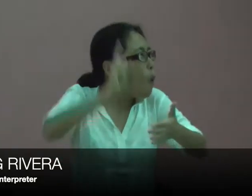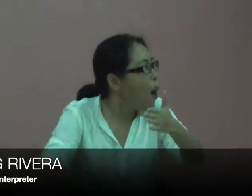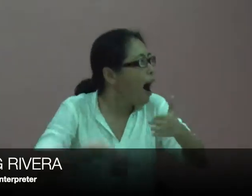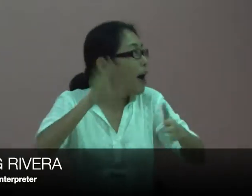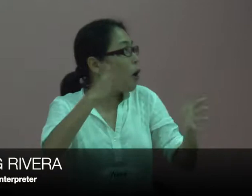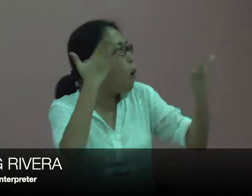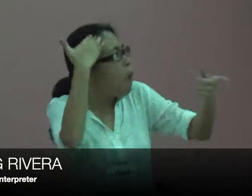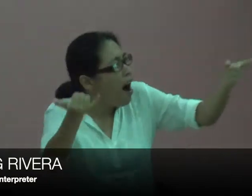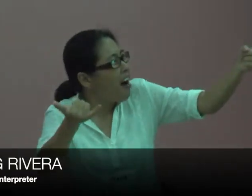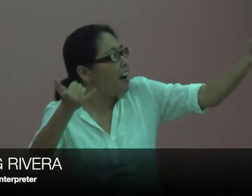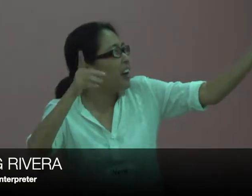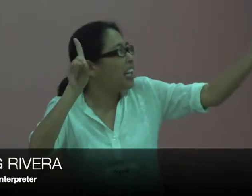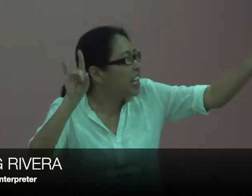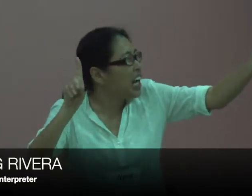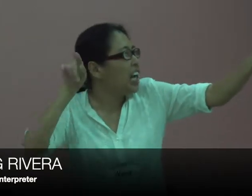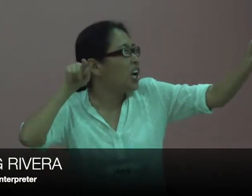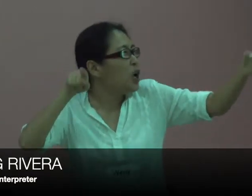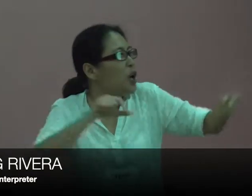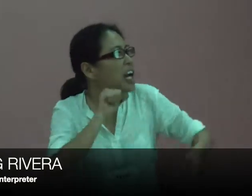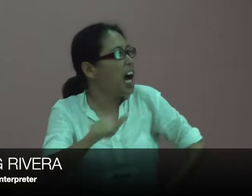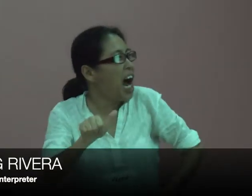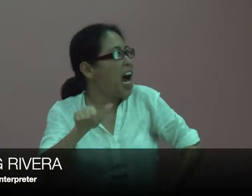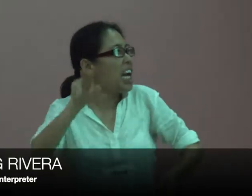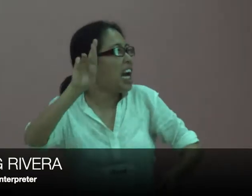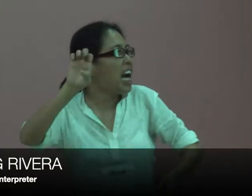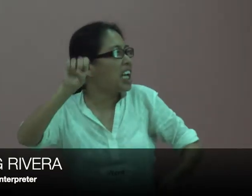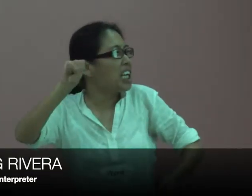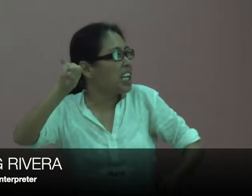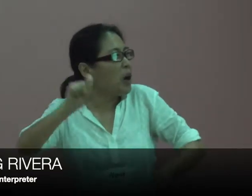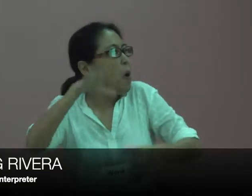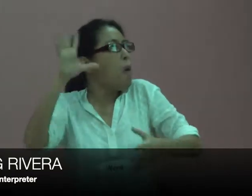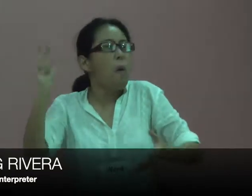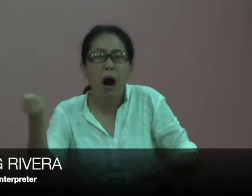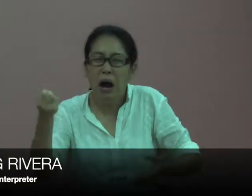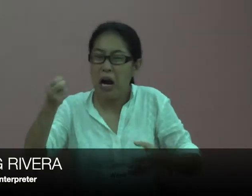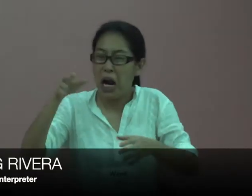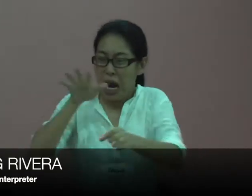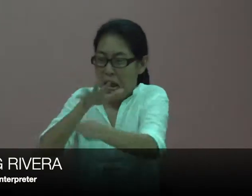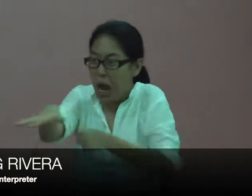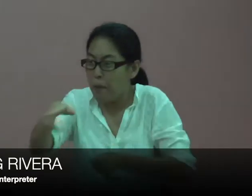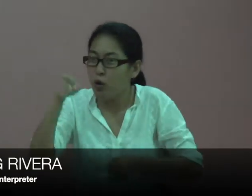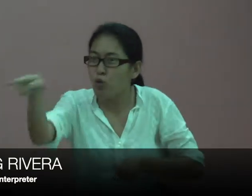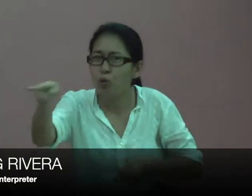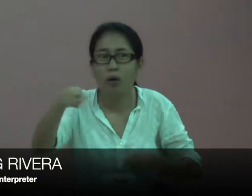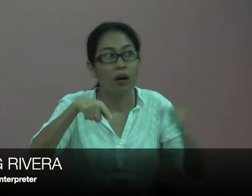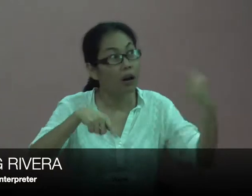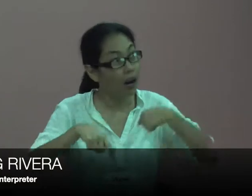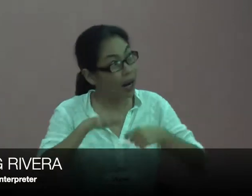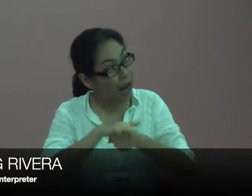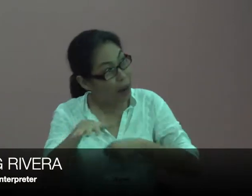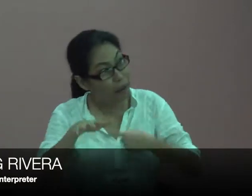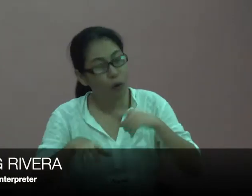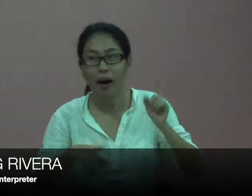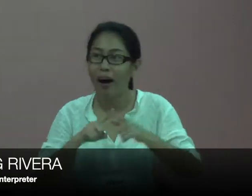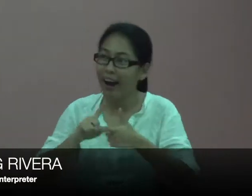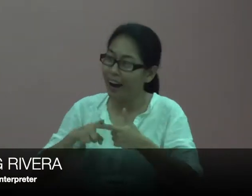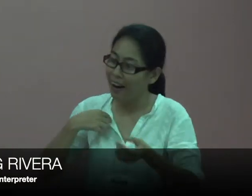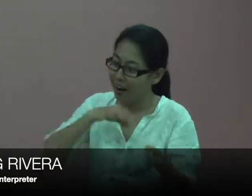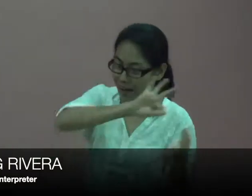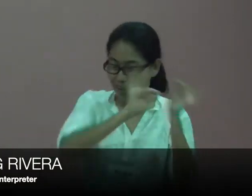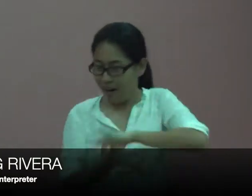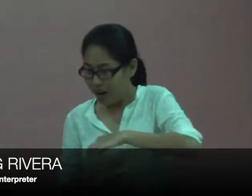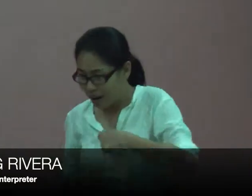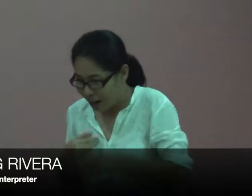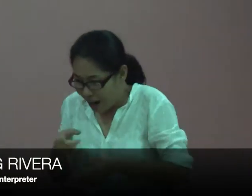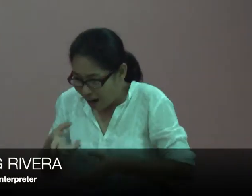yung seeing the word rape, or why did you not resist, or why did you not